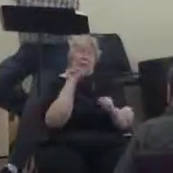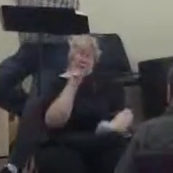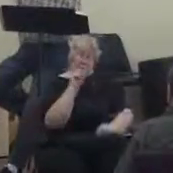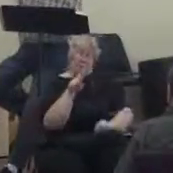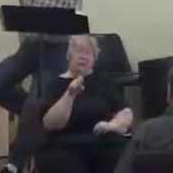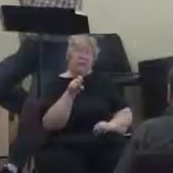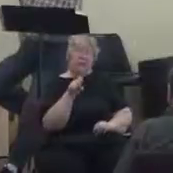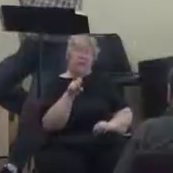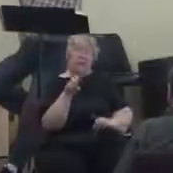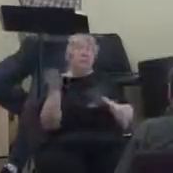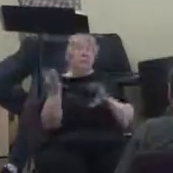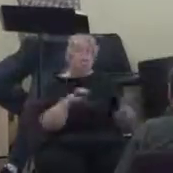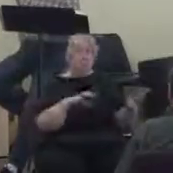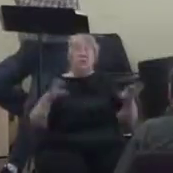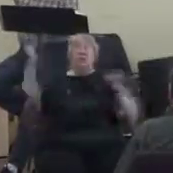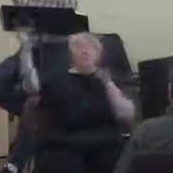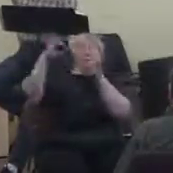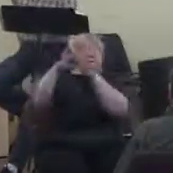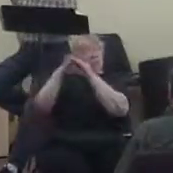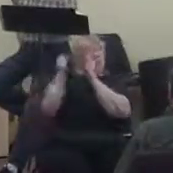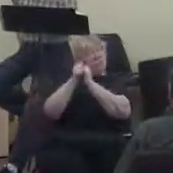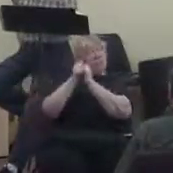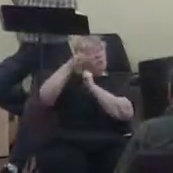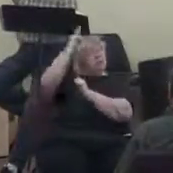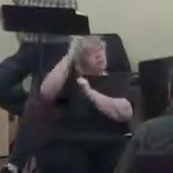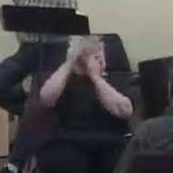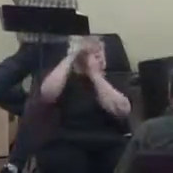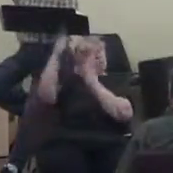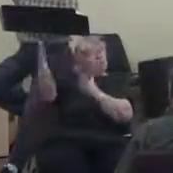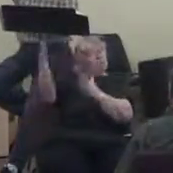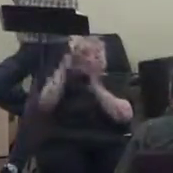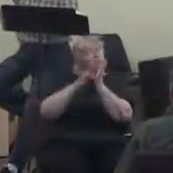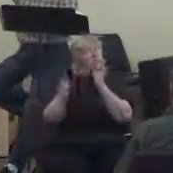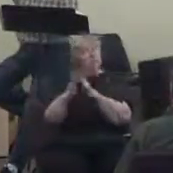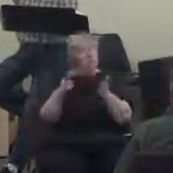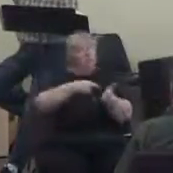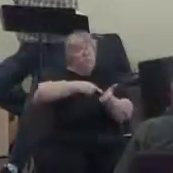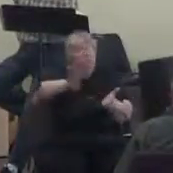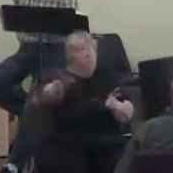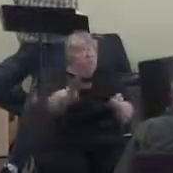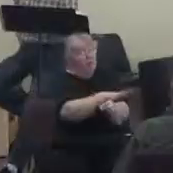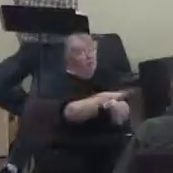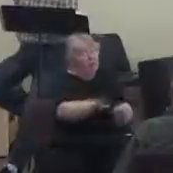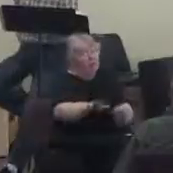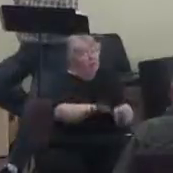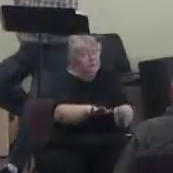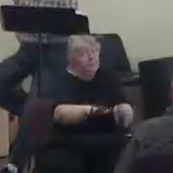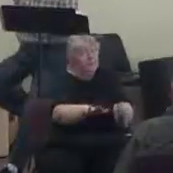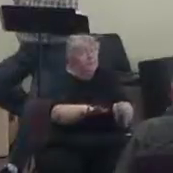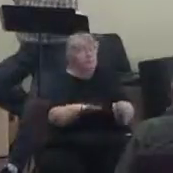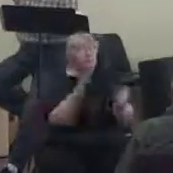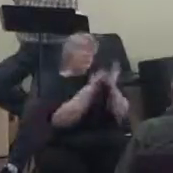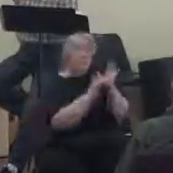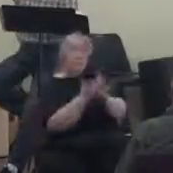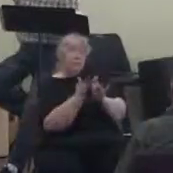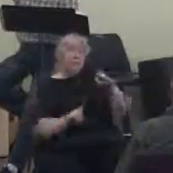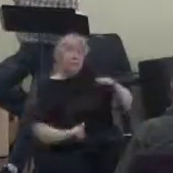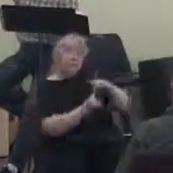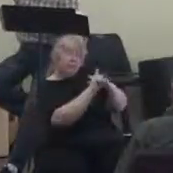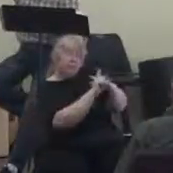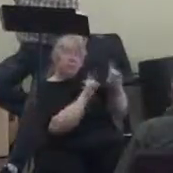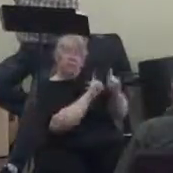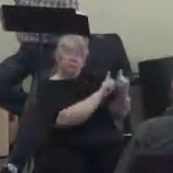done to reconnect us to God the Father. Jesus paid the full price. And Jesus appears to the disciples three times.